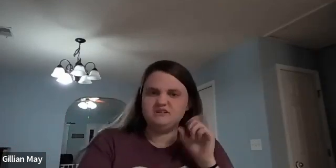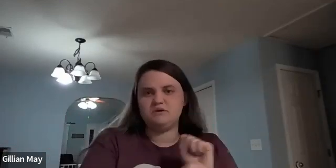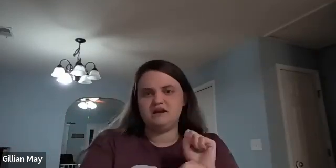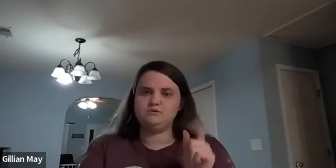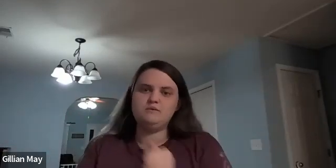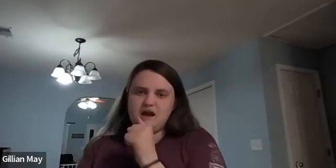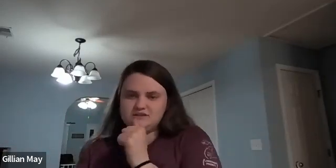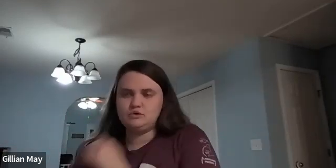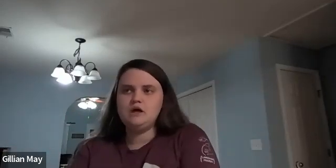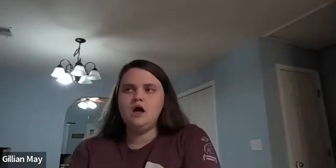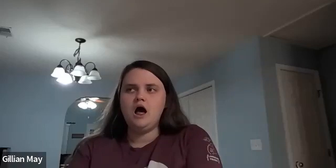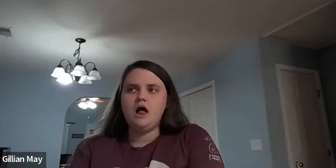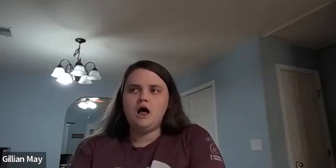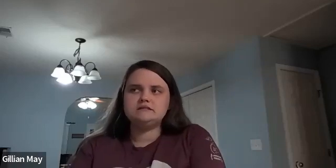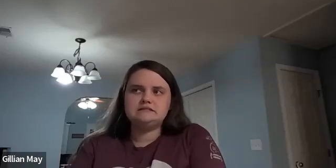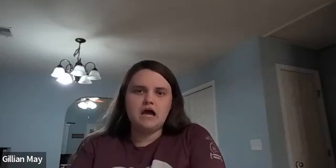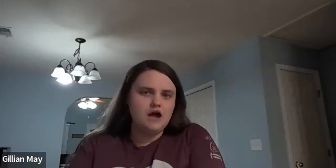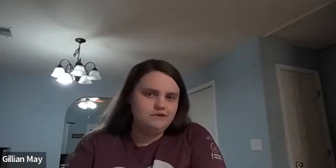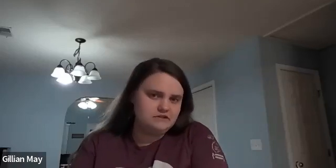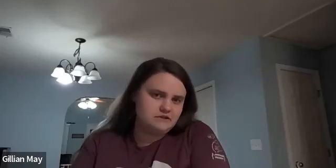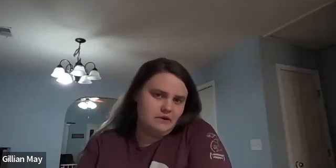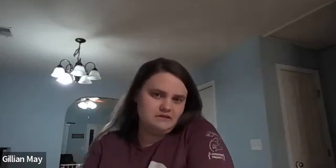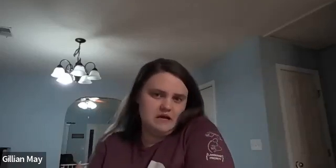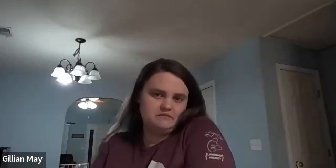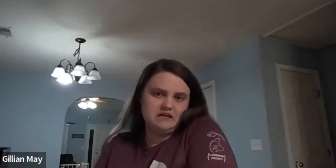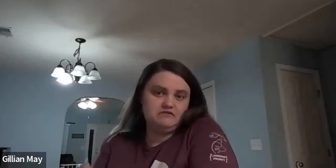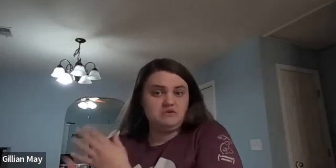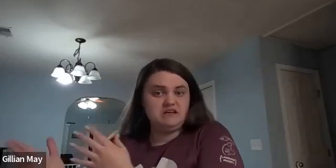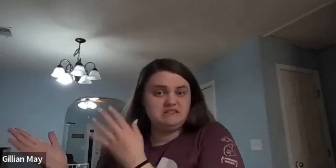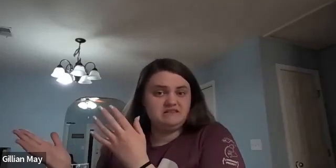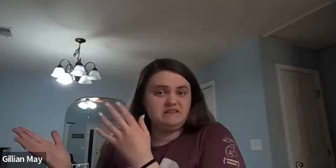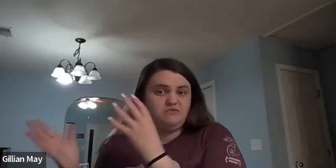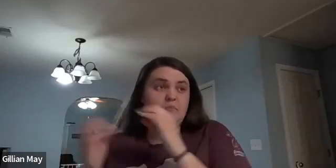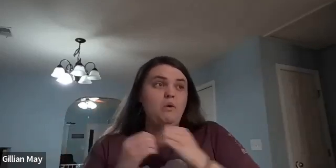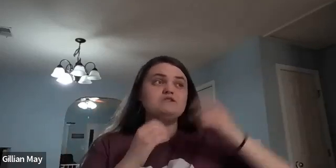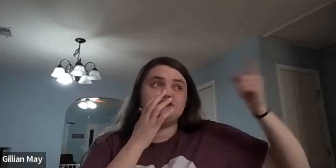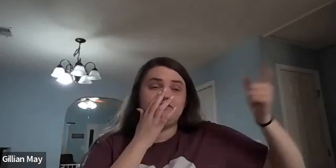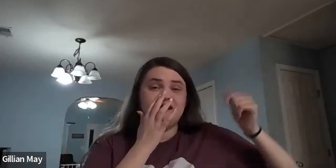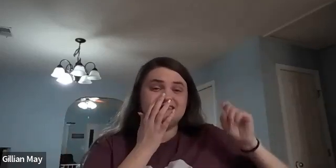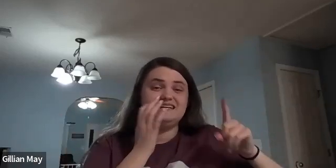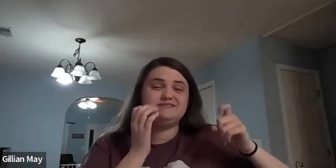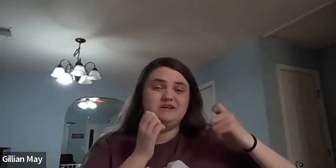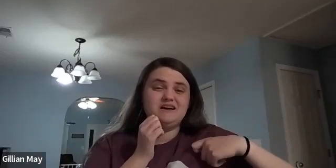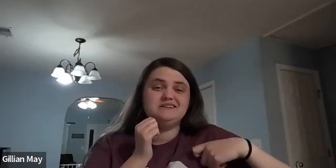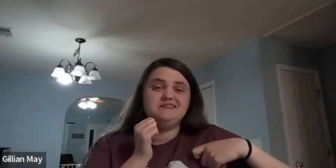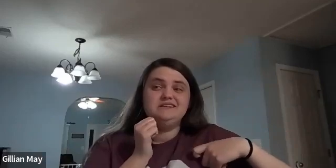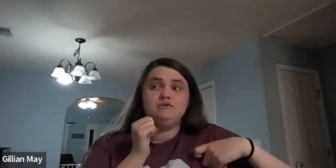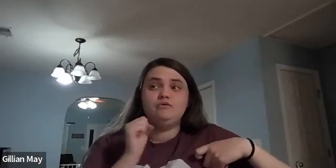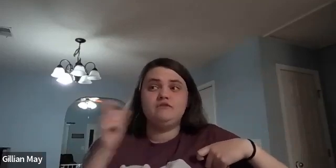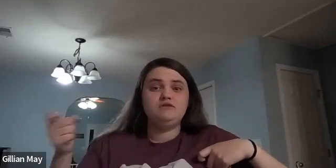didn't work out, so we're going to private school. So I've noticed a good amount of times, like there is, more so for ASD, it's because they're not